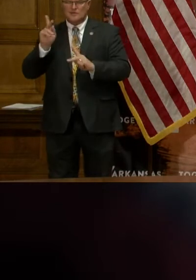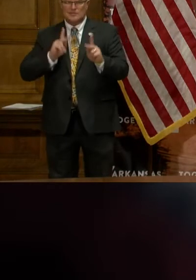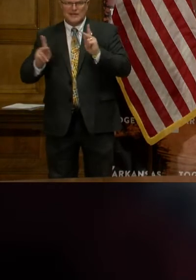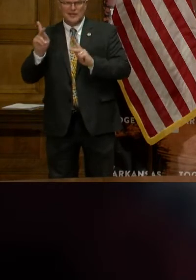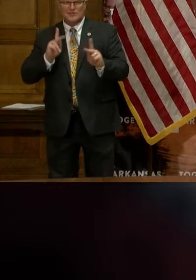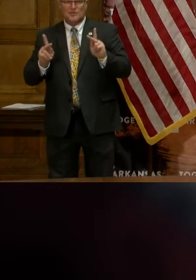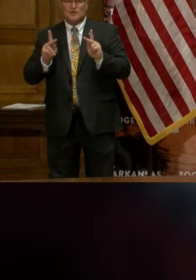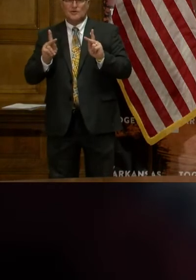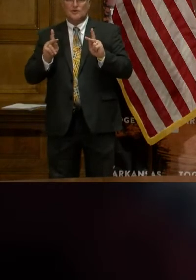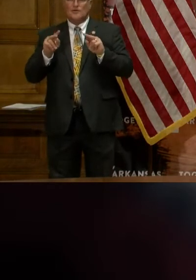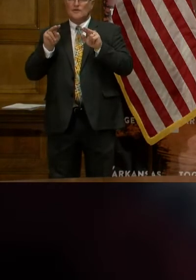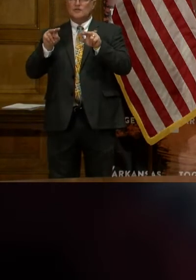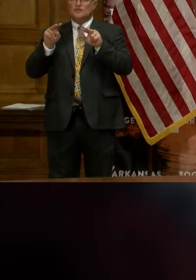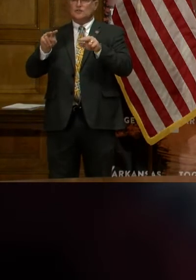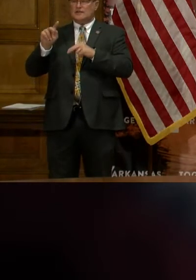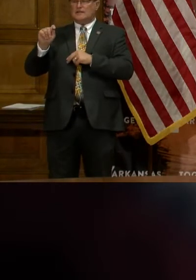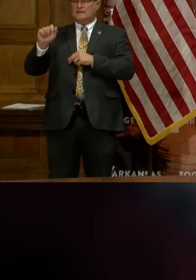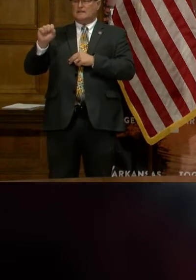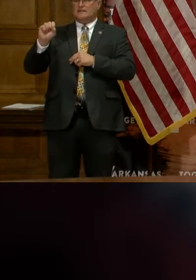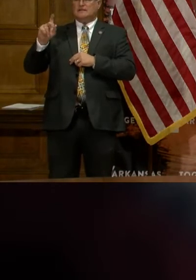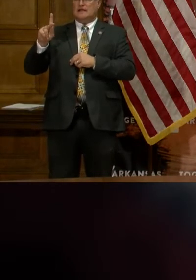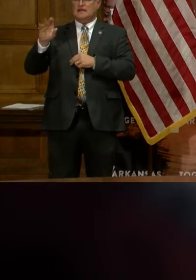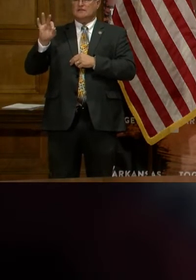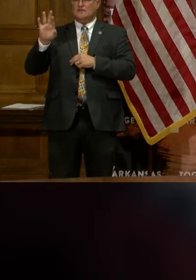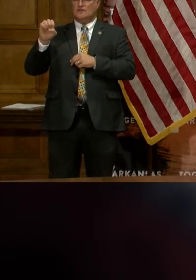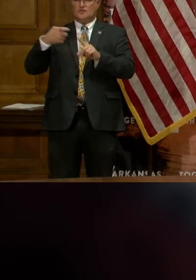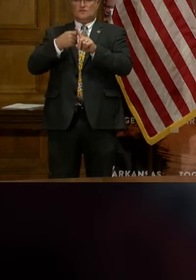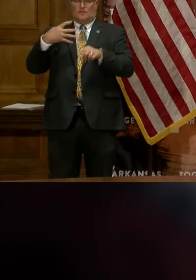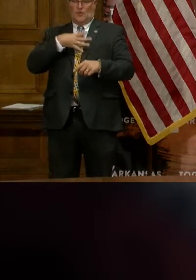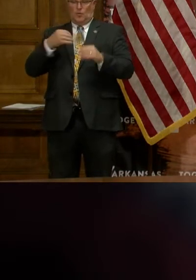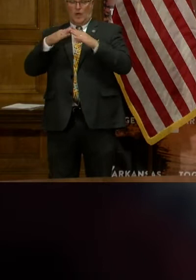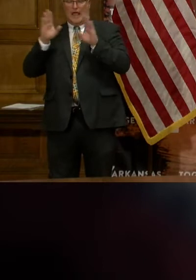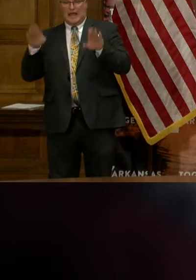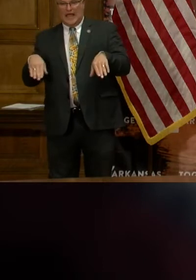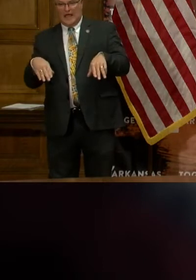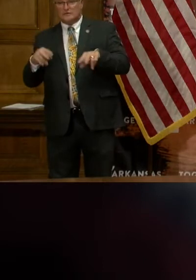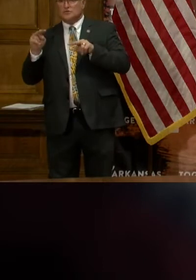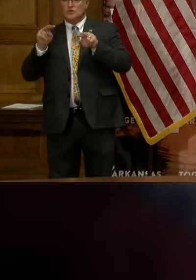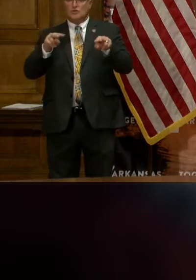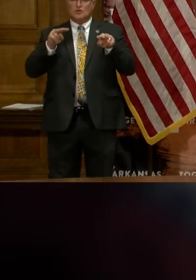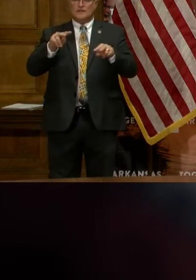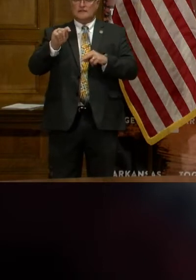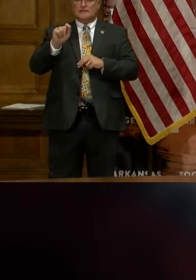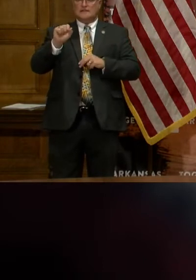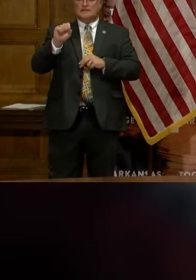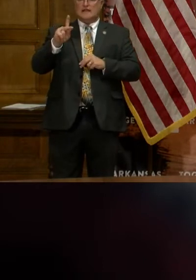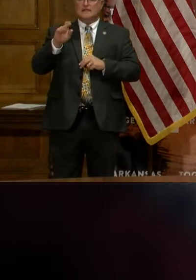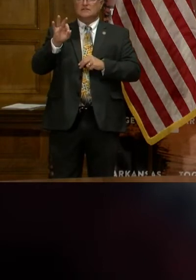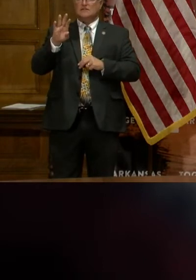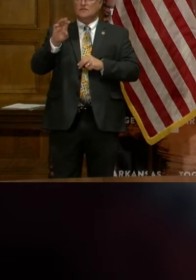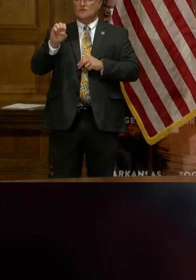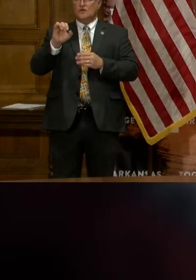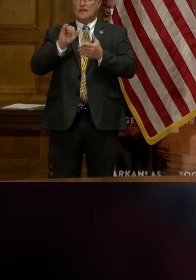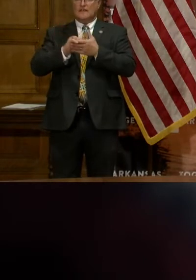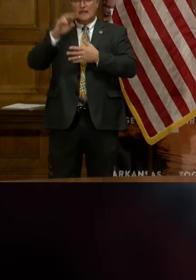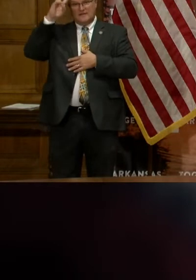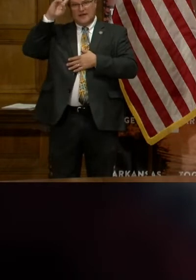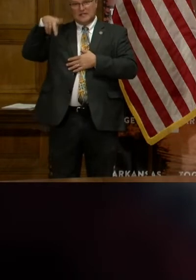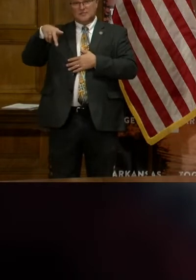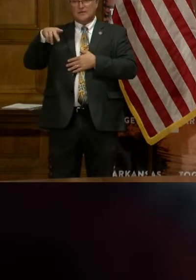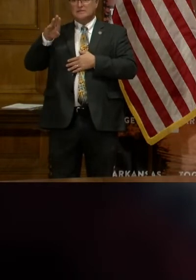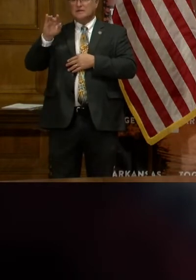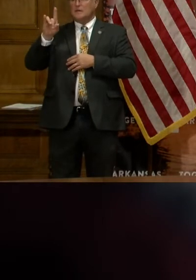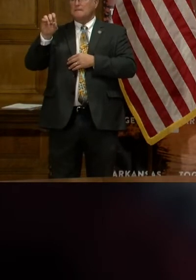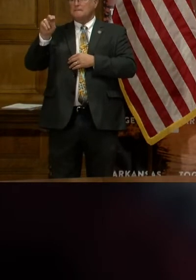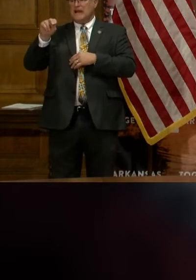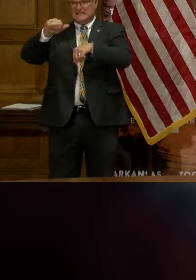professionals, if you look at the task force of the White House, you look at the task force that Vice President Biden